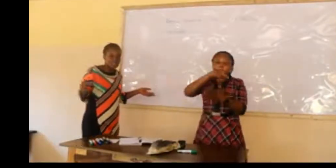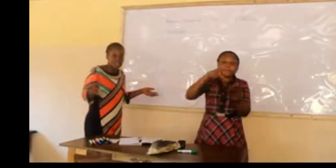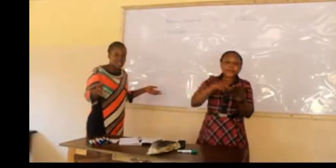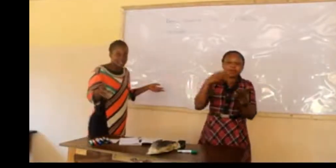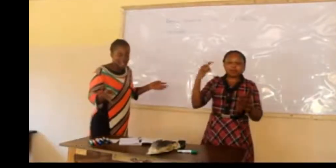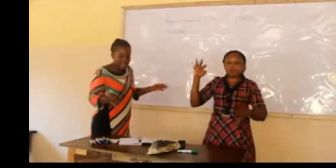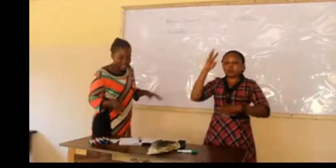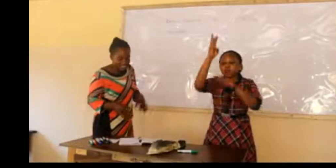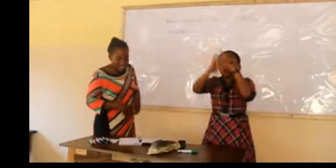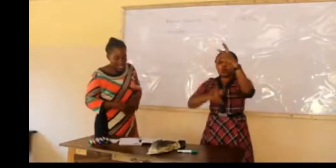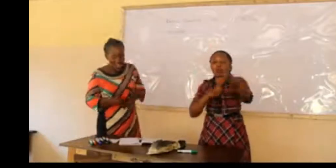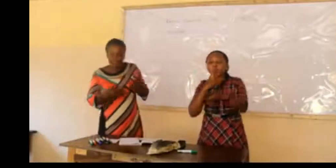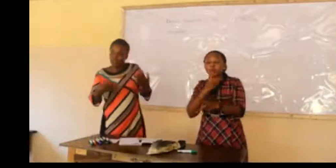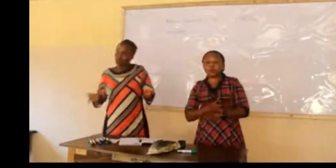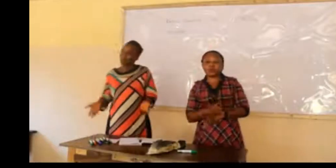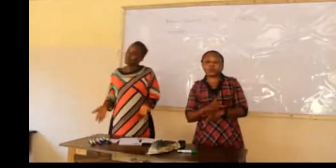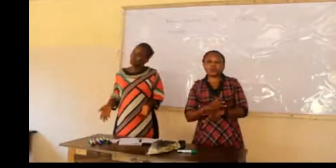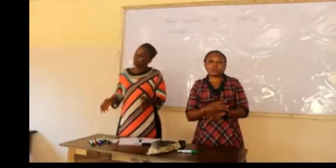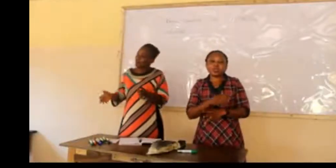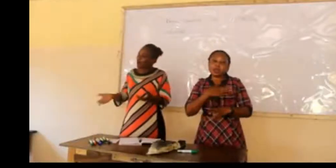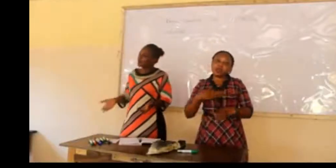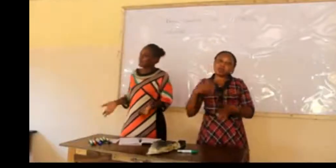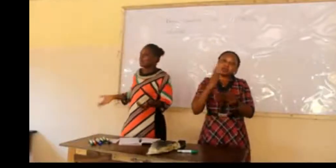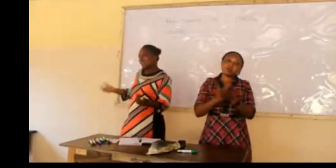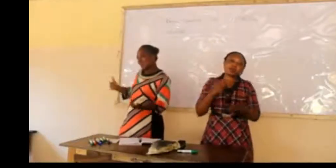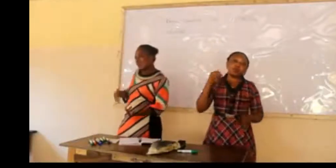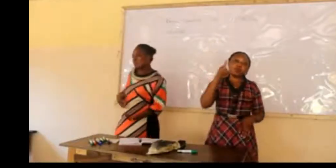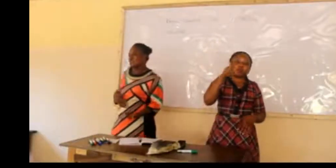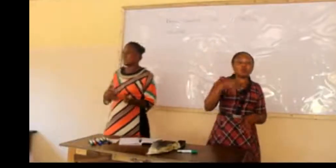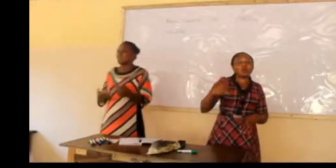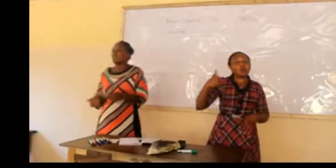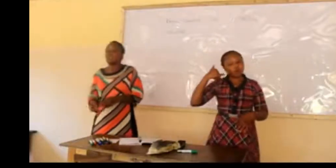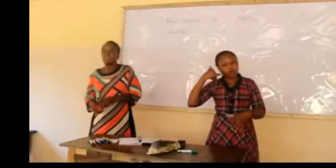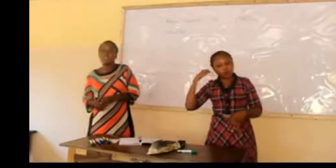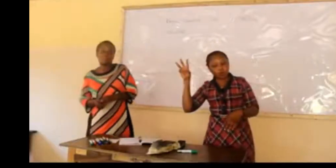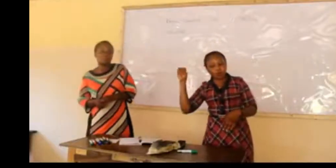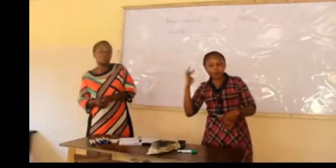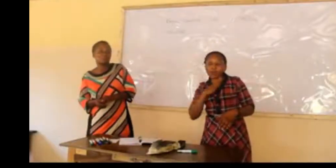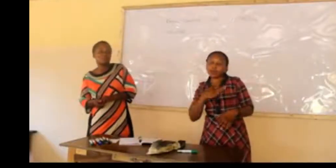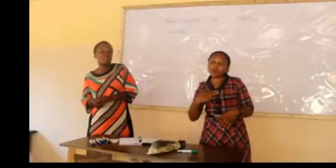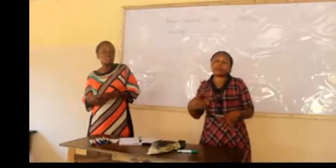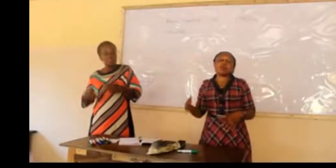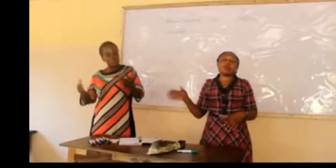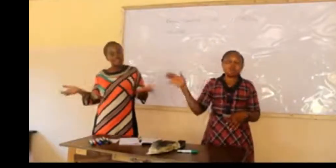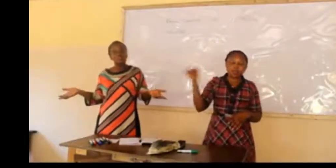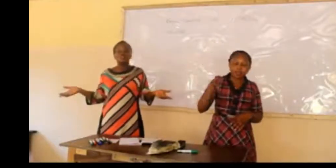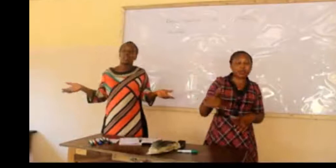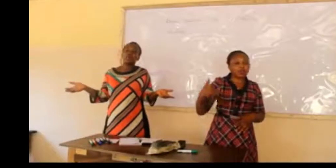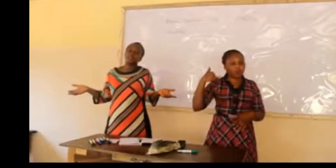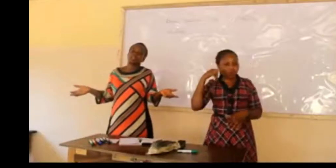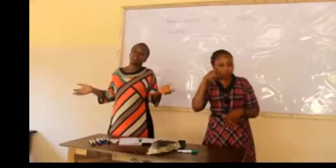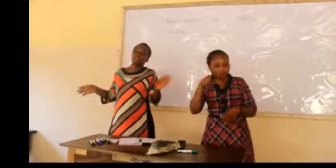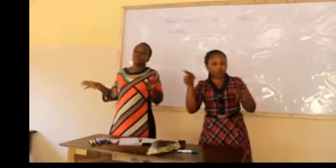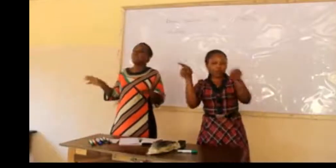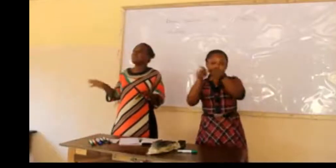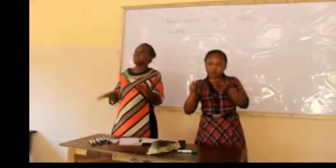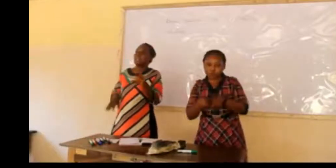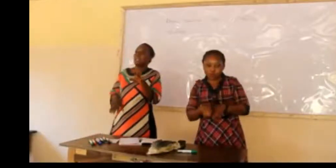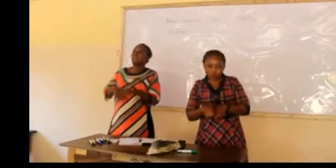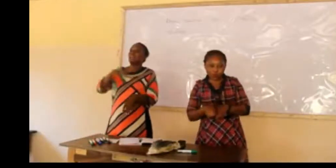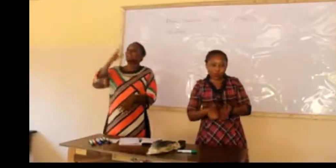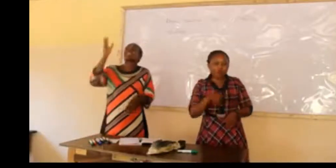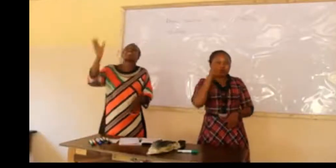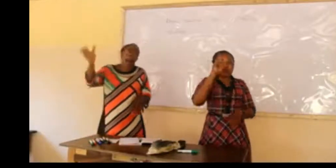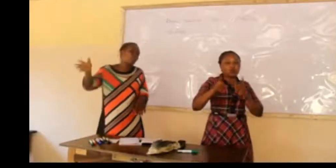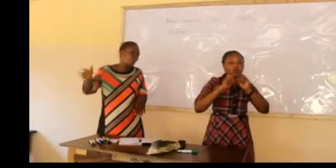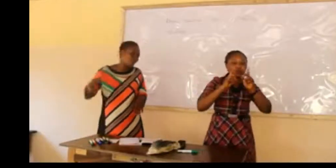world. And some of you call them, they call you equally. You speak to them as if you are living